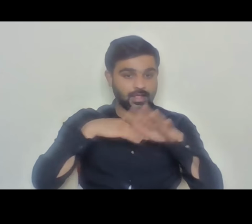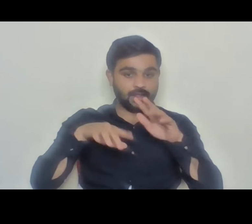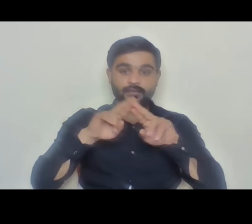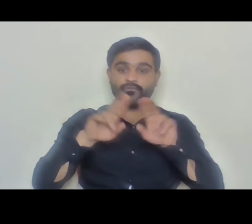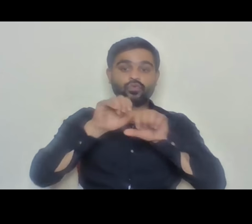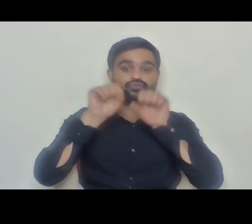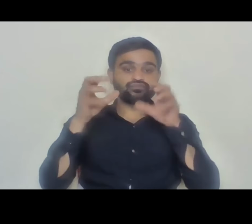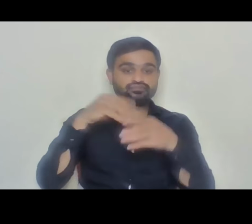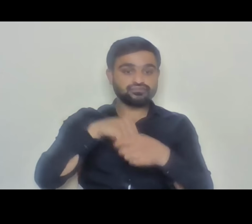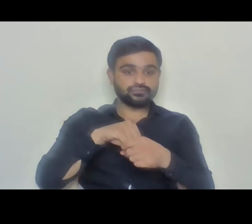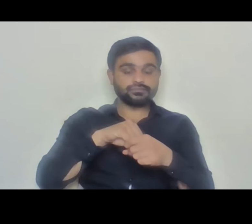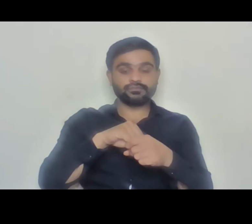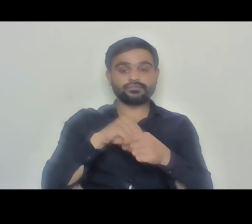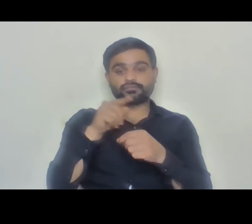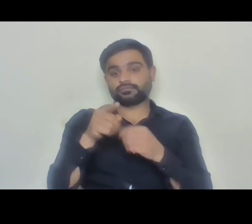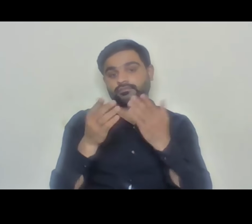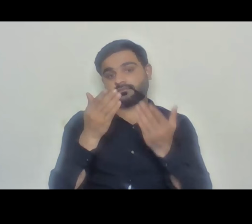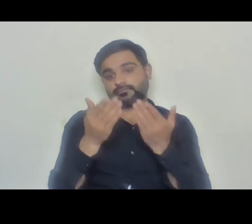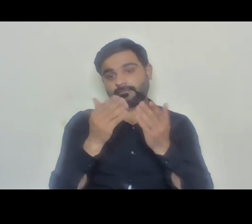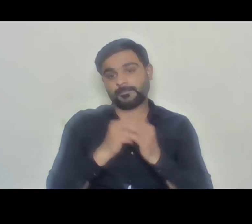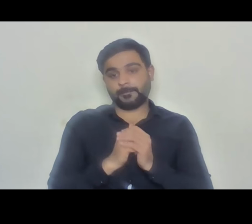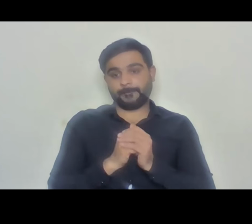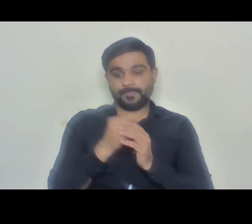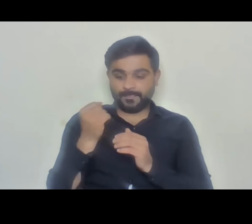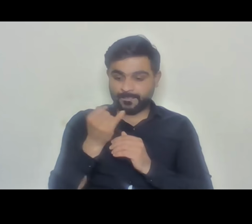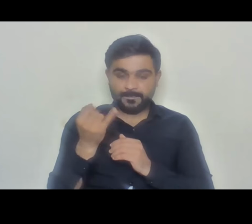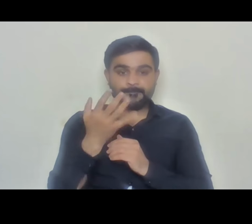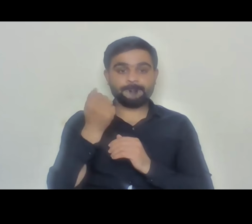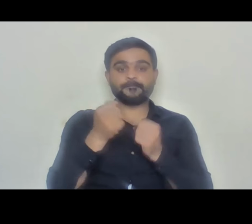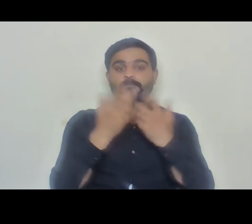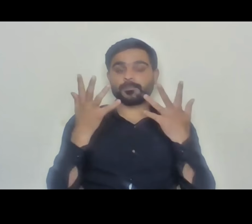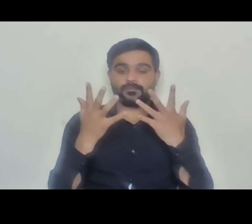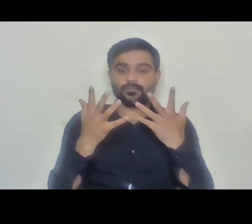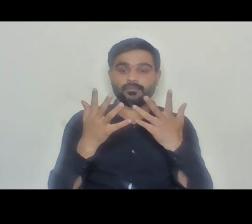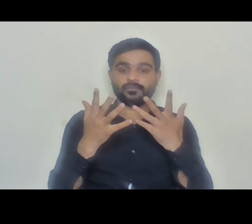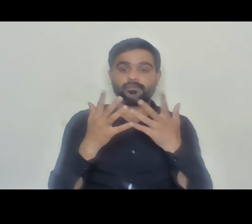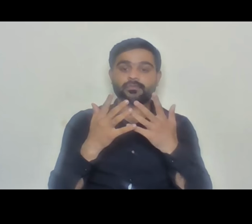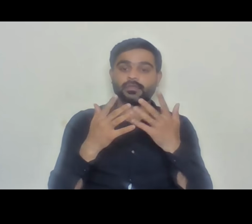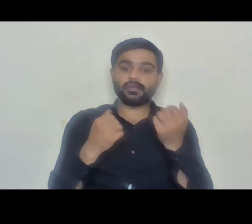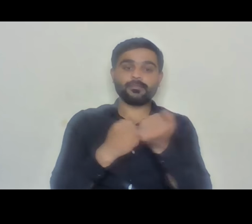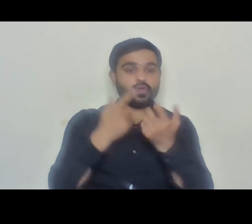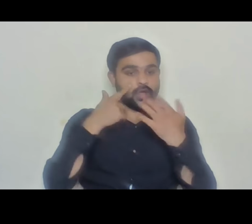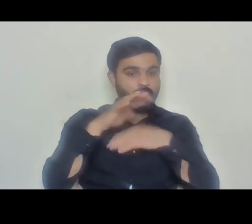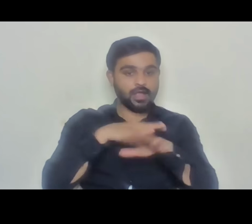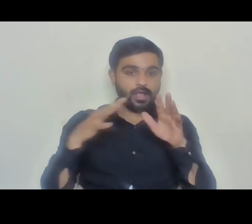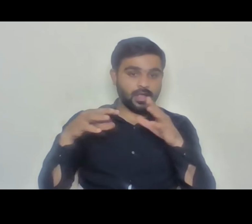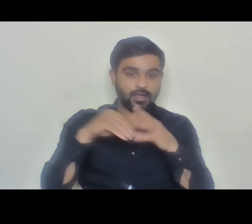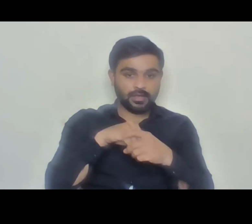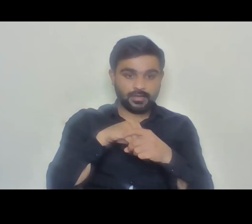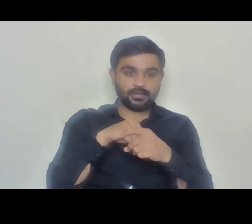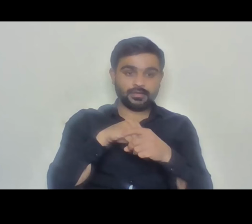the other thing, like you can find that most of the Foucauldian analysis include